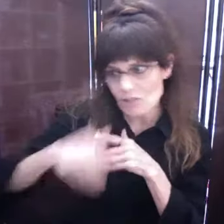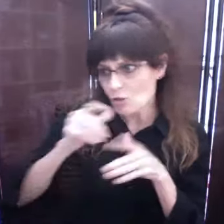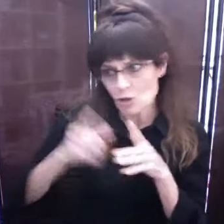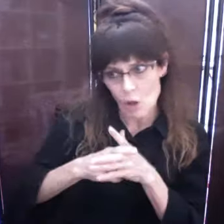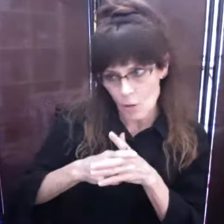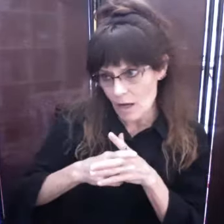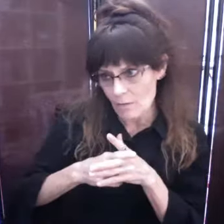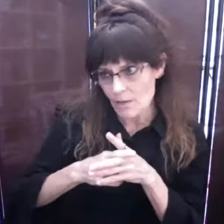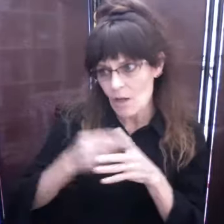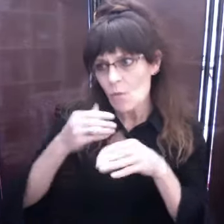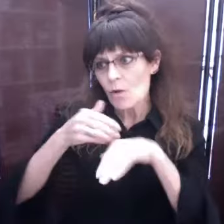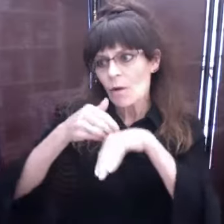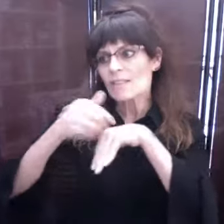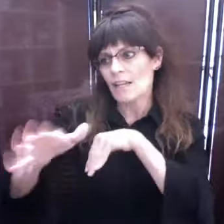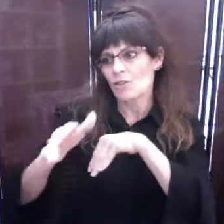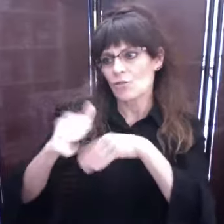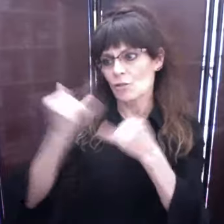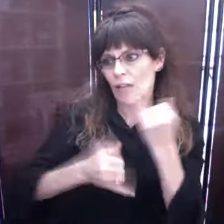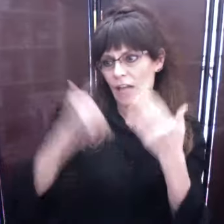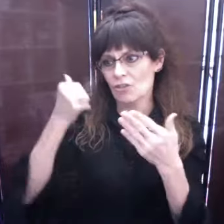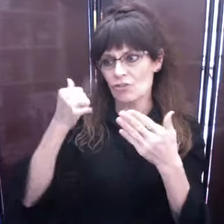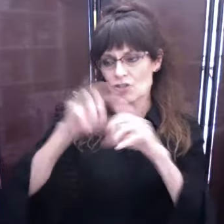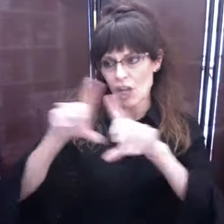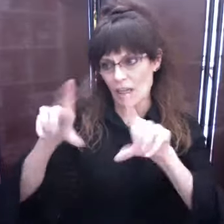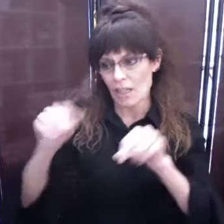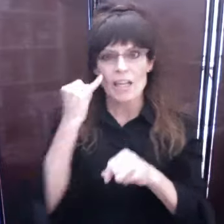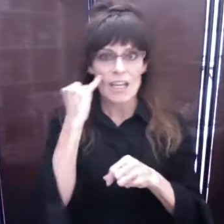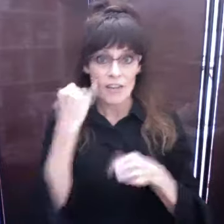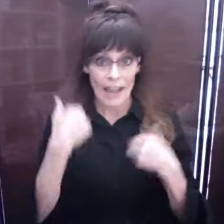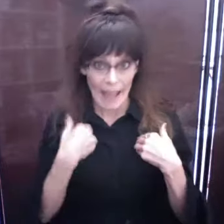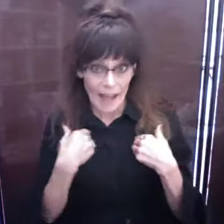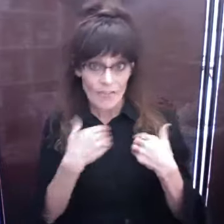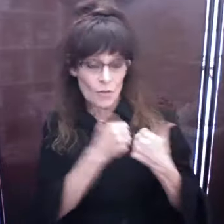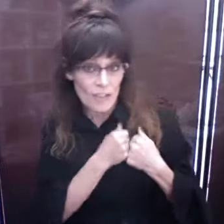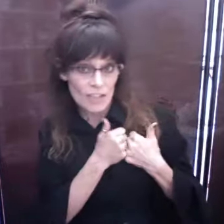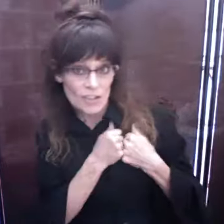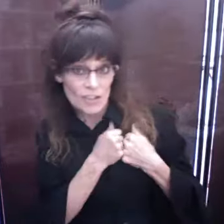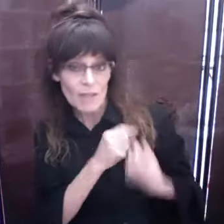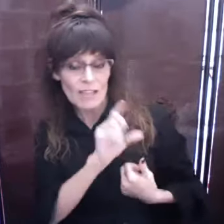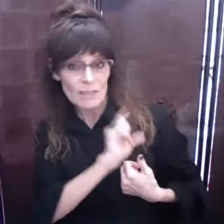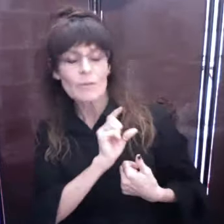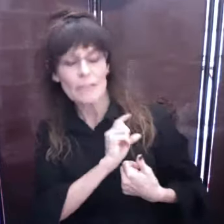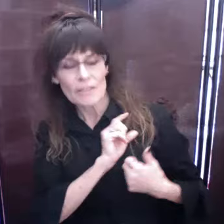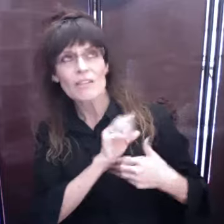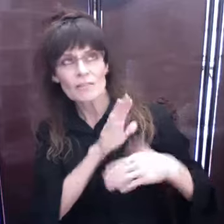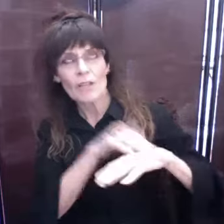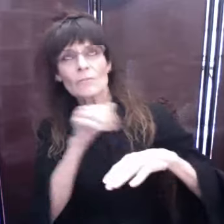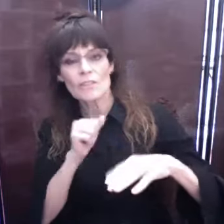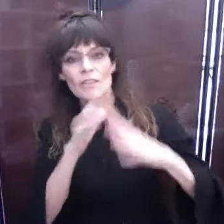you your last check. If I'm even in a relationship, the police have already responded to the house 2 or 3 times and been like, you